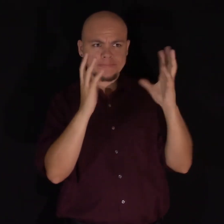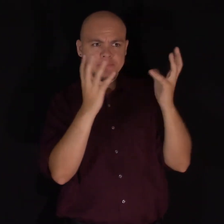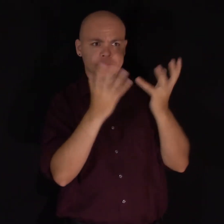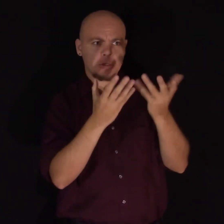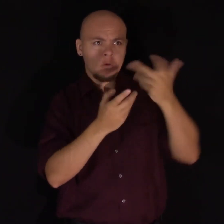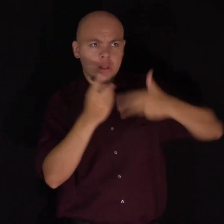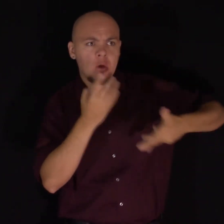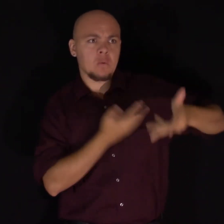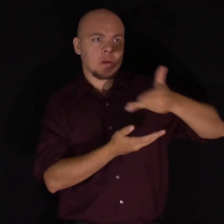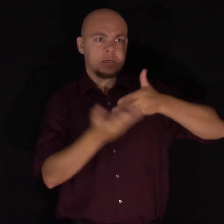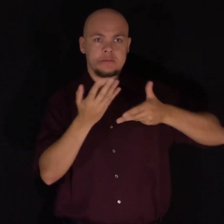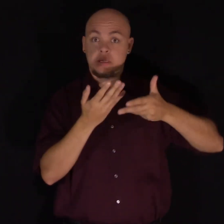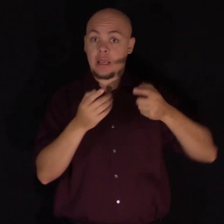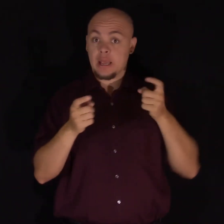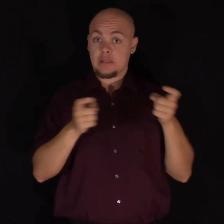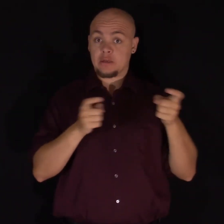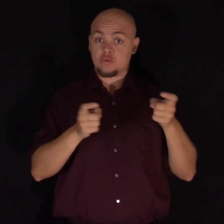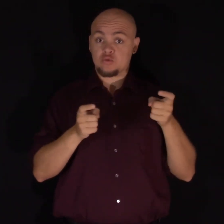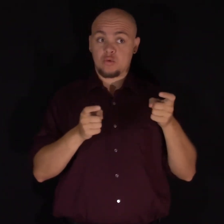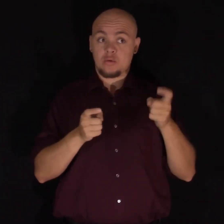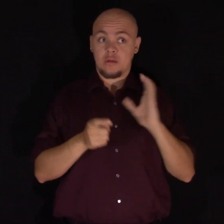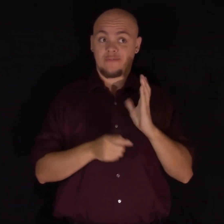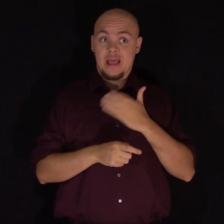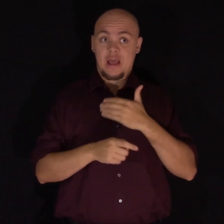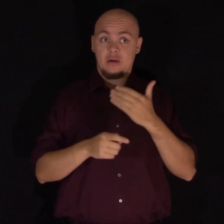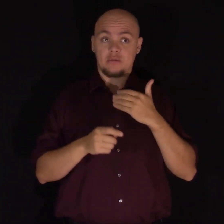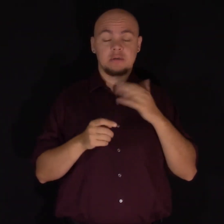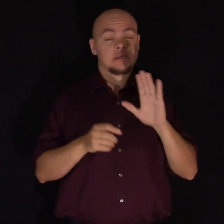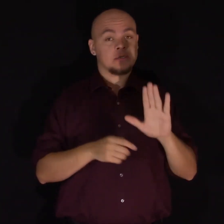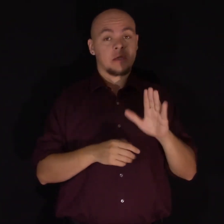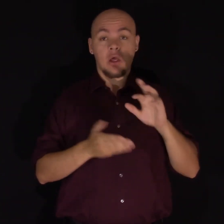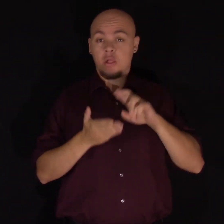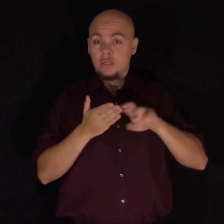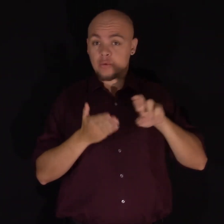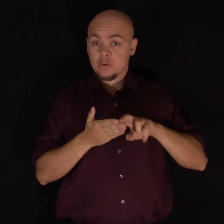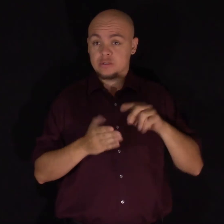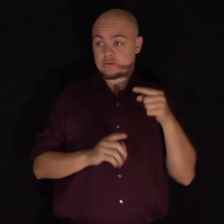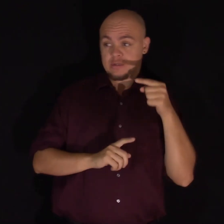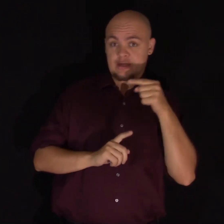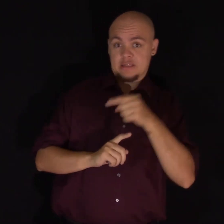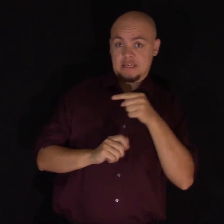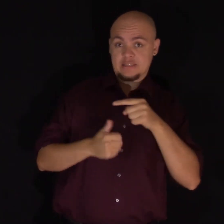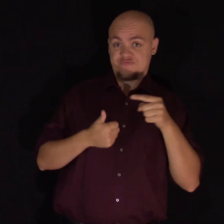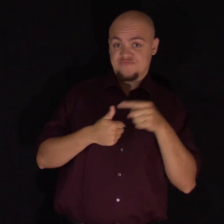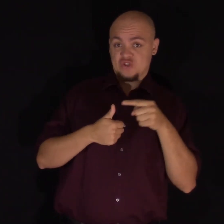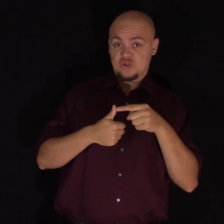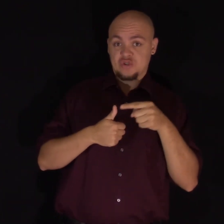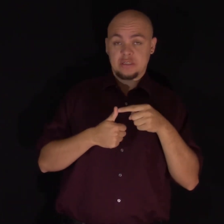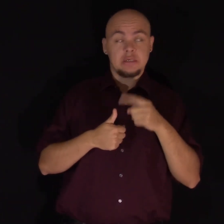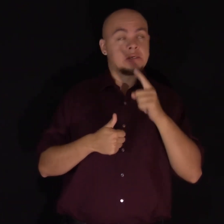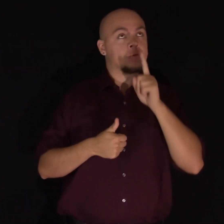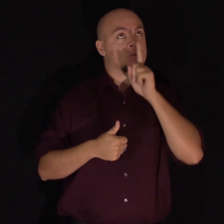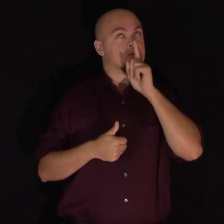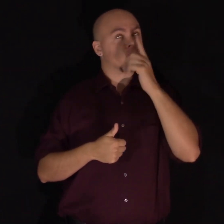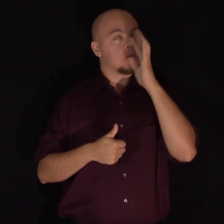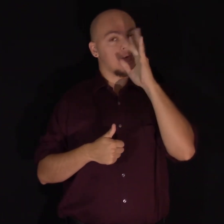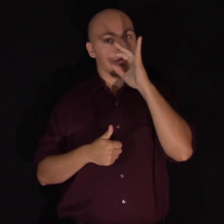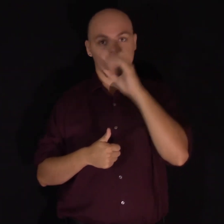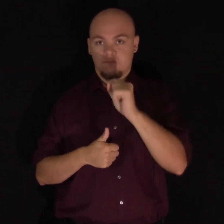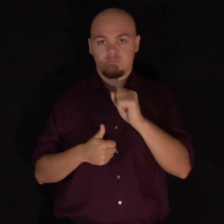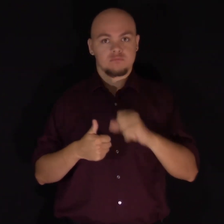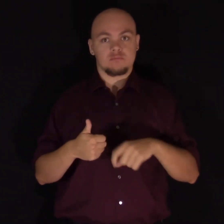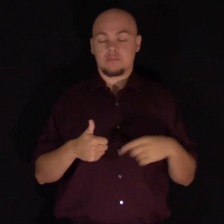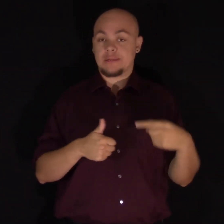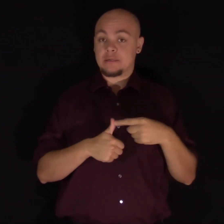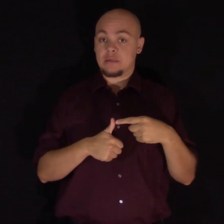and how much control we have over our focus. The research around this particular area is fascinating. It turns out